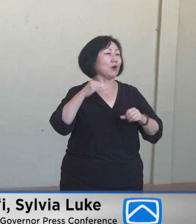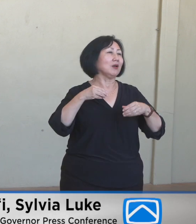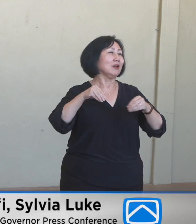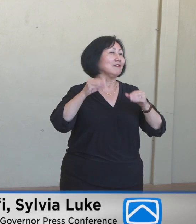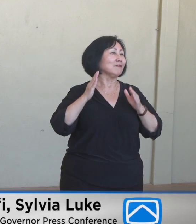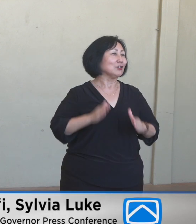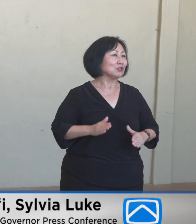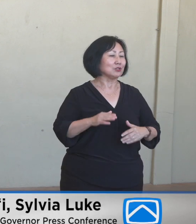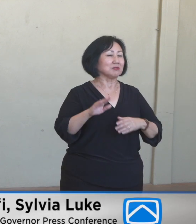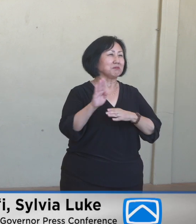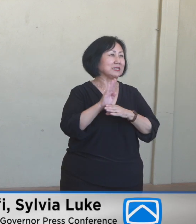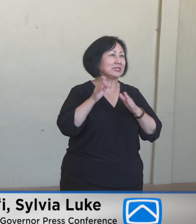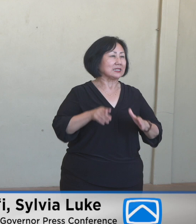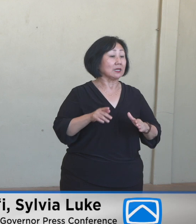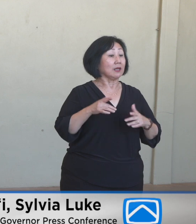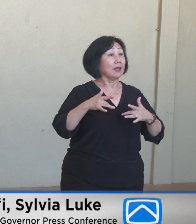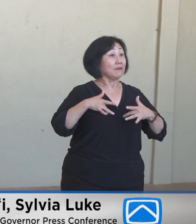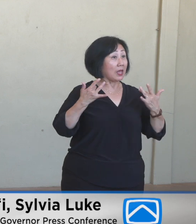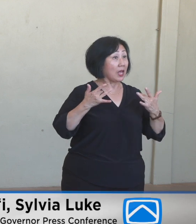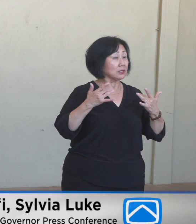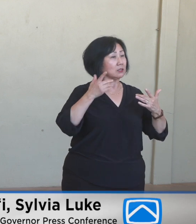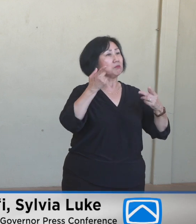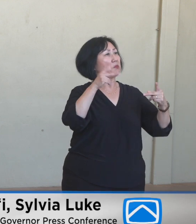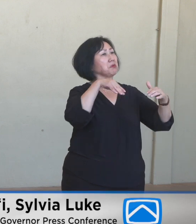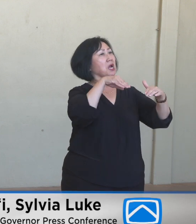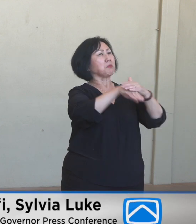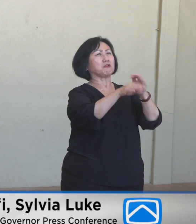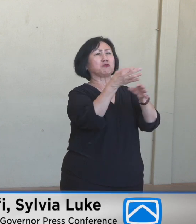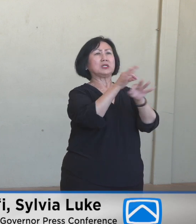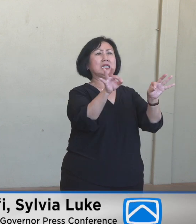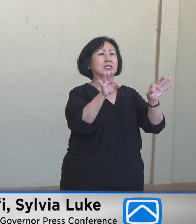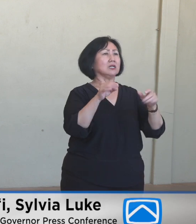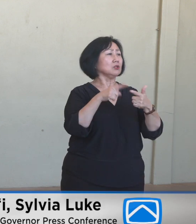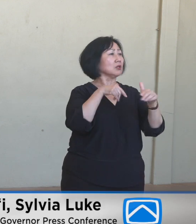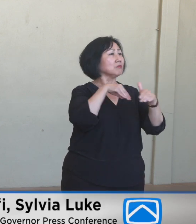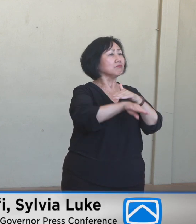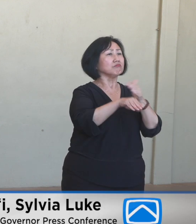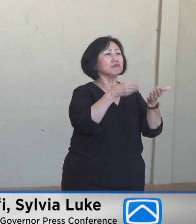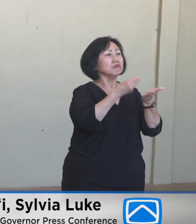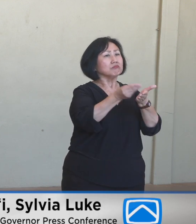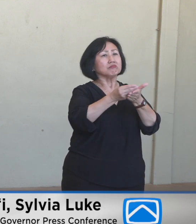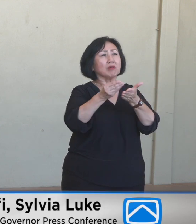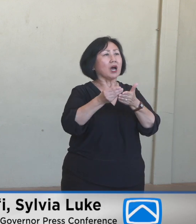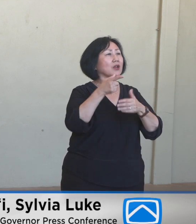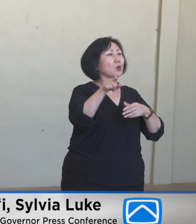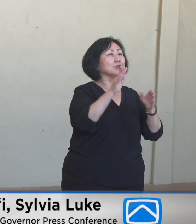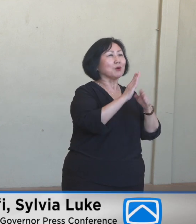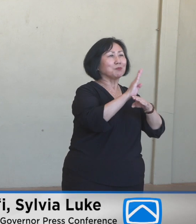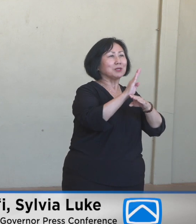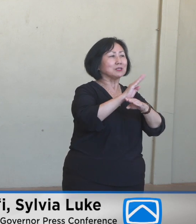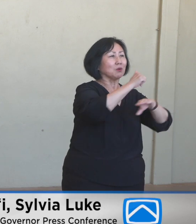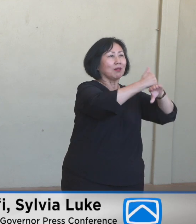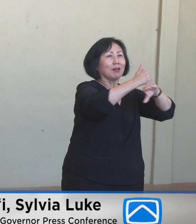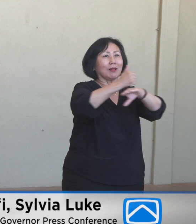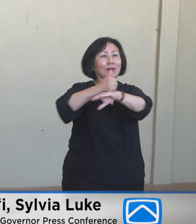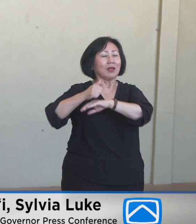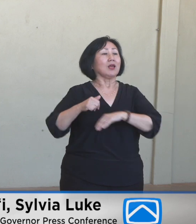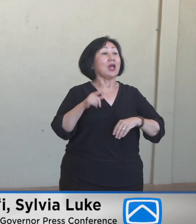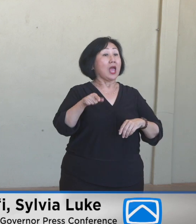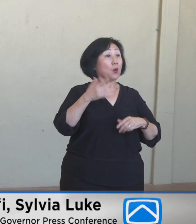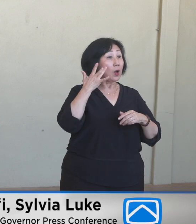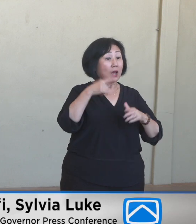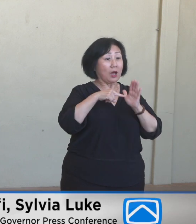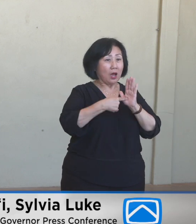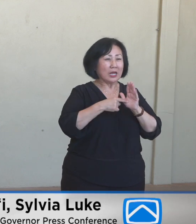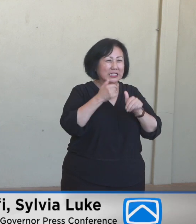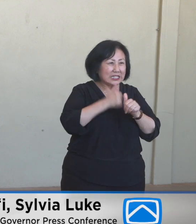vendors. These events will be free of charge to the vendors. And what we want to do is feature Maui's people